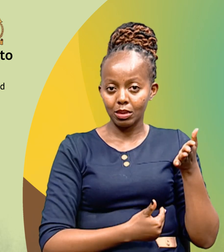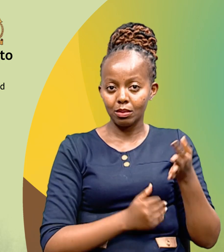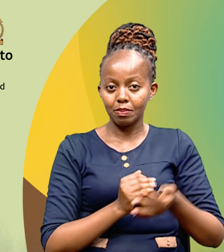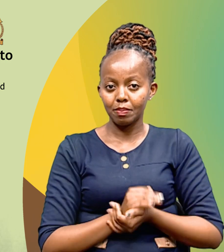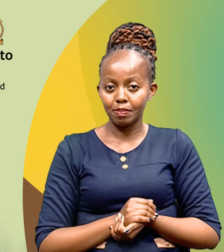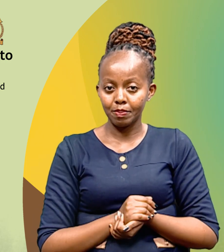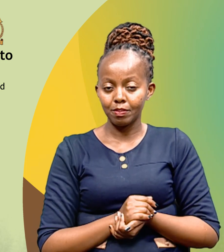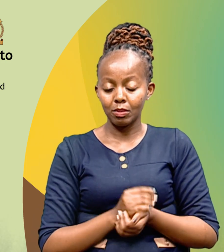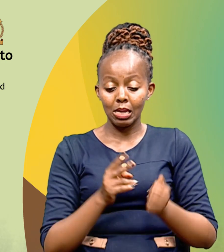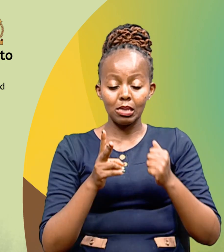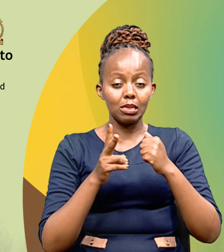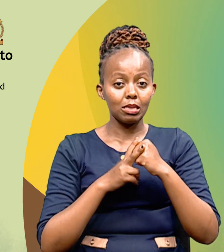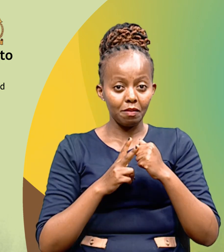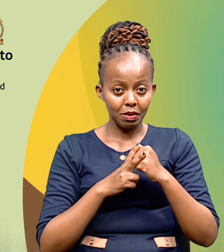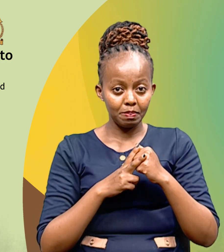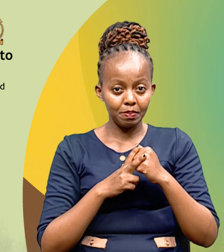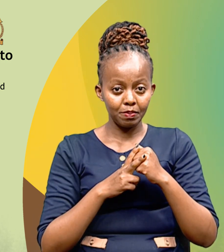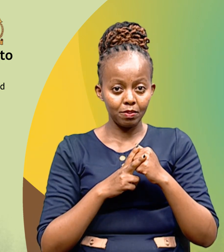G.